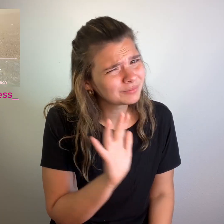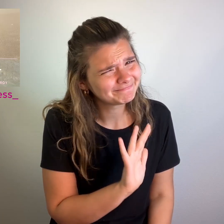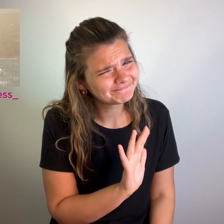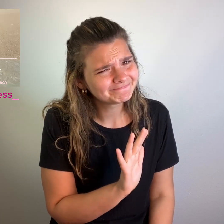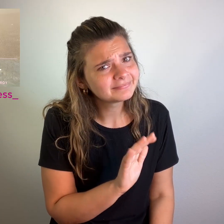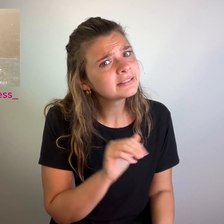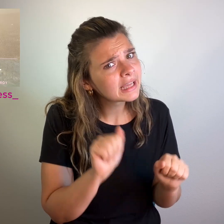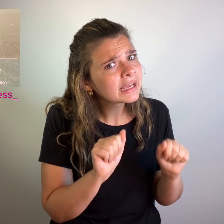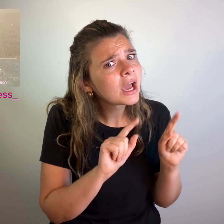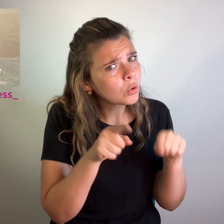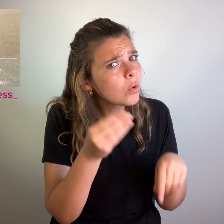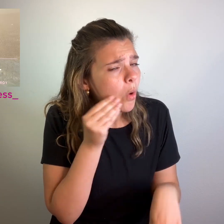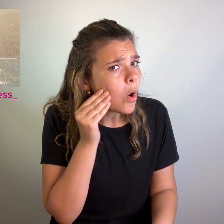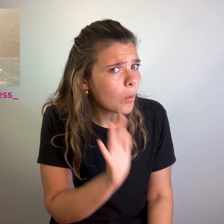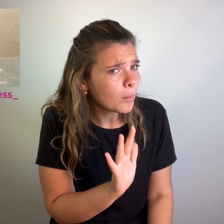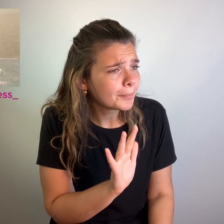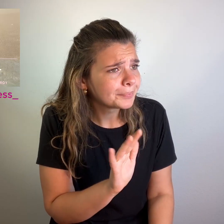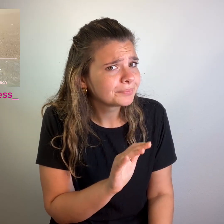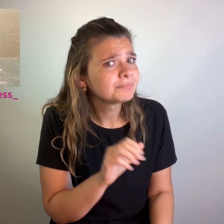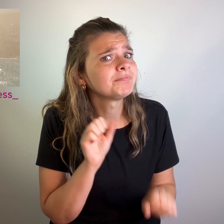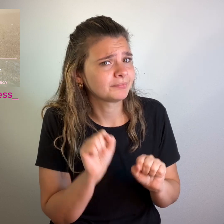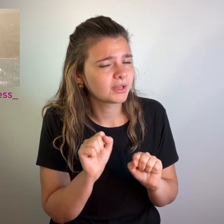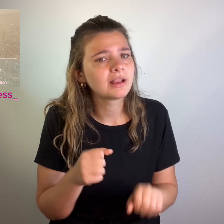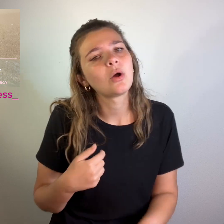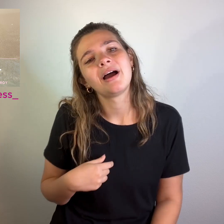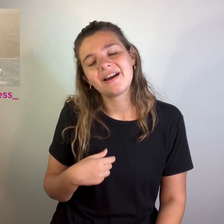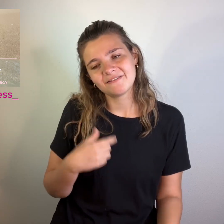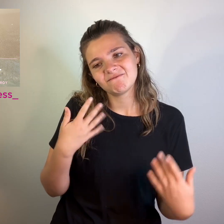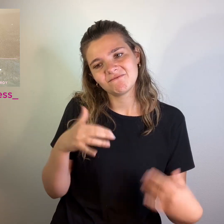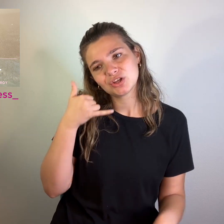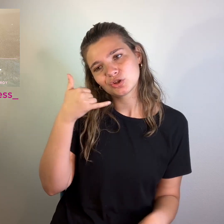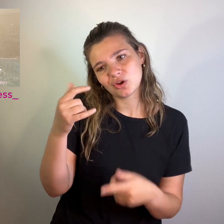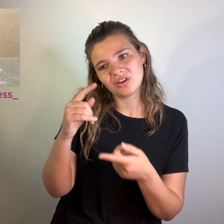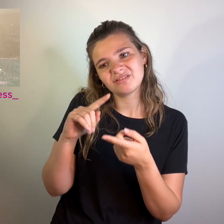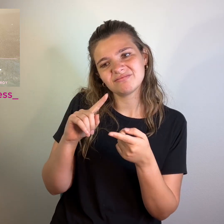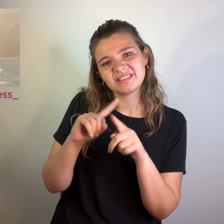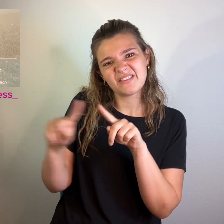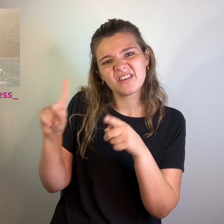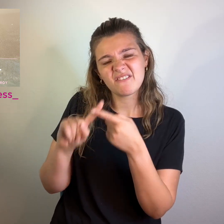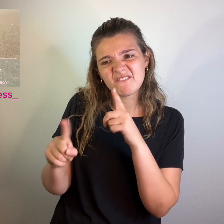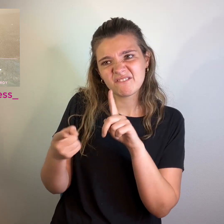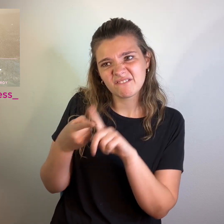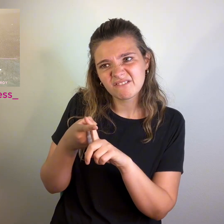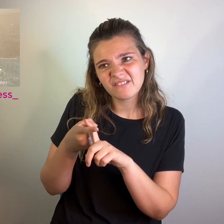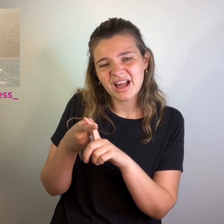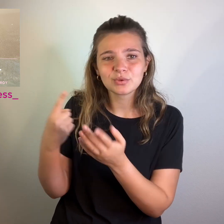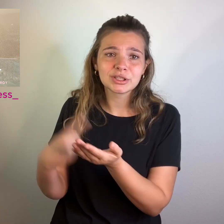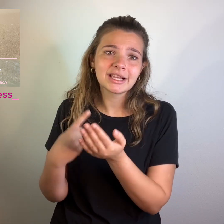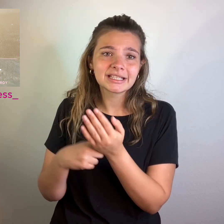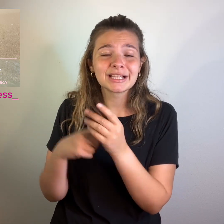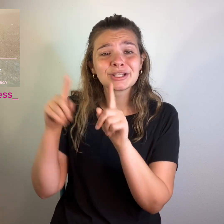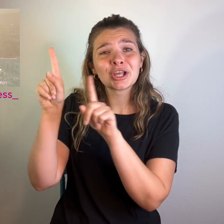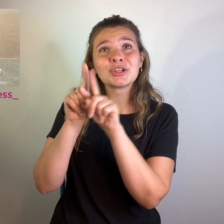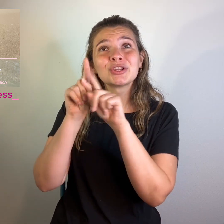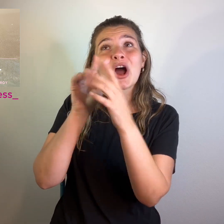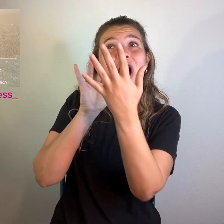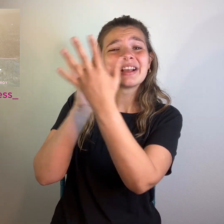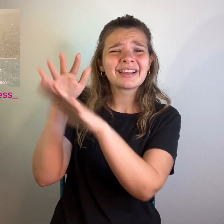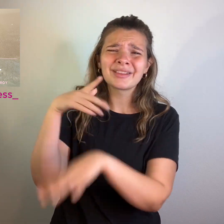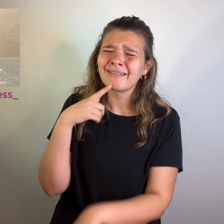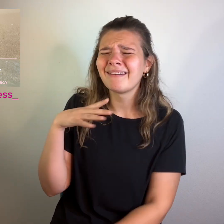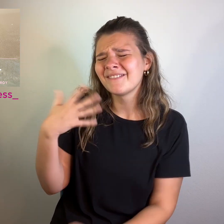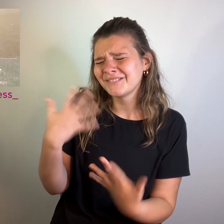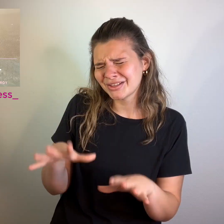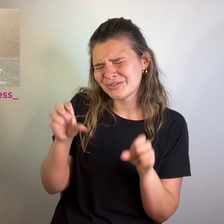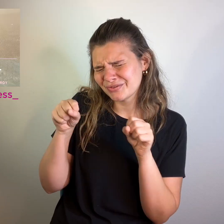home. And that's when I ended up calling my friend because she was talking to me about astrology. And I was like, girl, I dropped my meal prep. And she was like, I'm going to